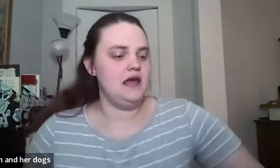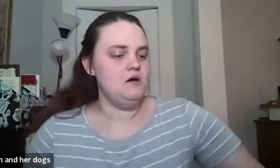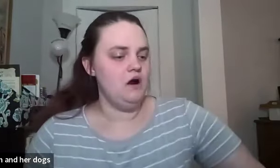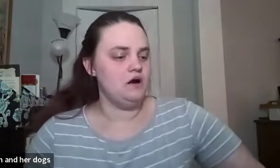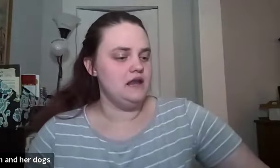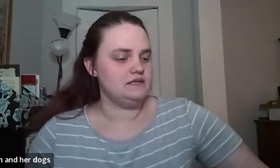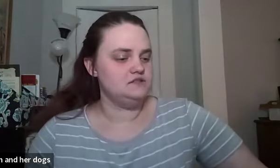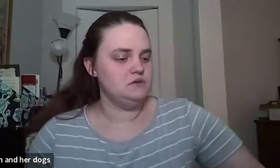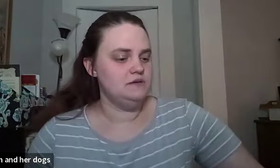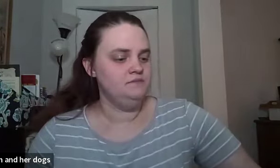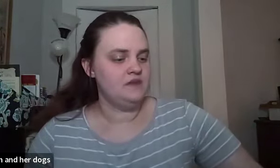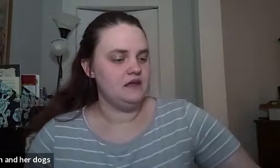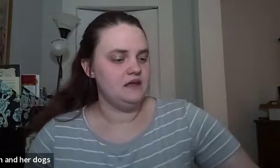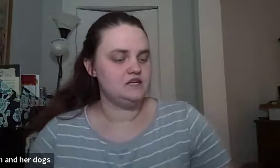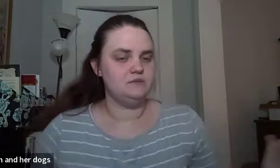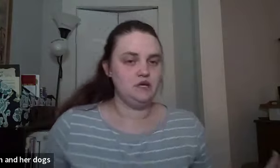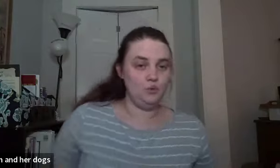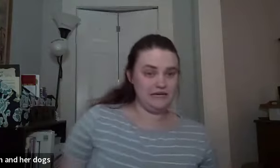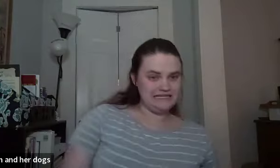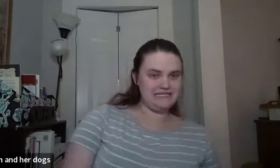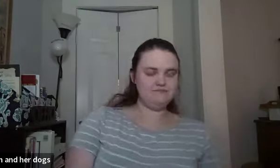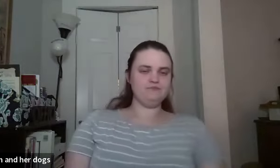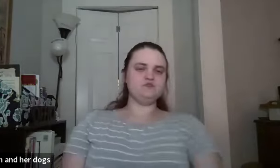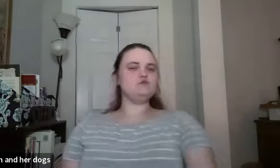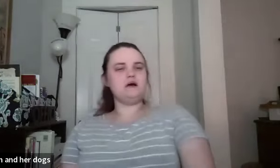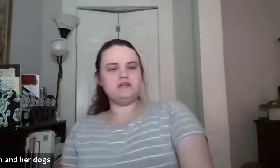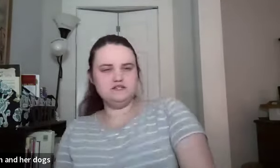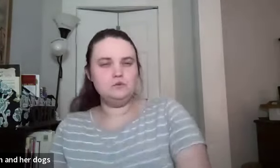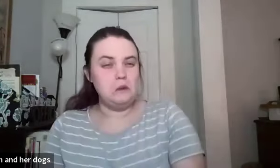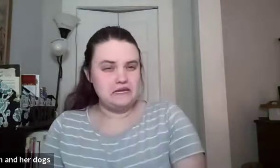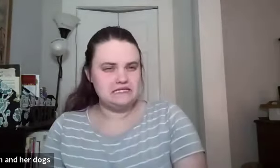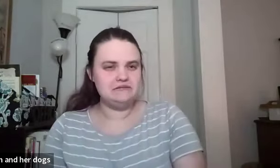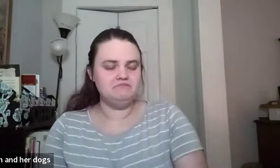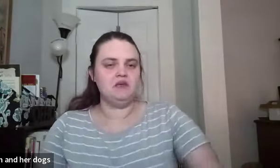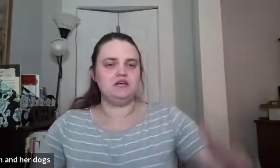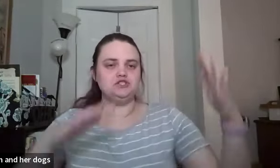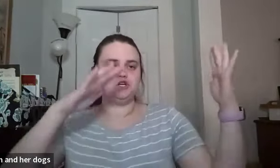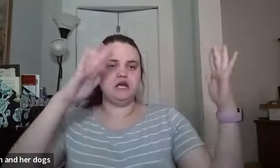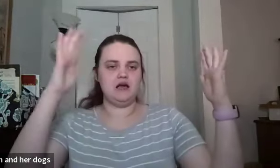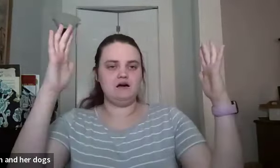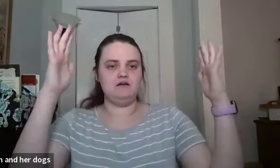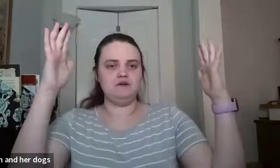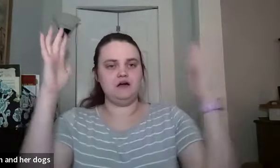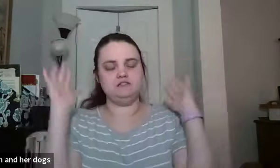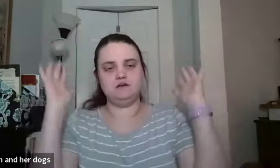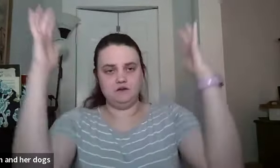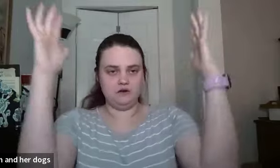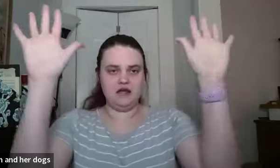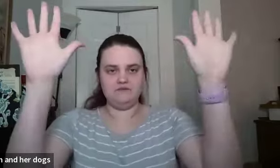Now our next one is going to be windy. So the way you do windy is you're going to have like